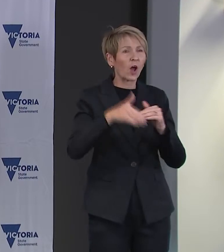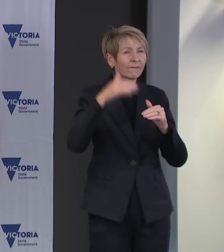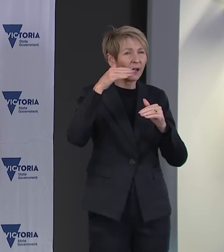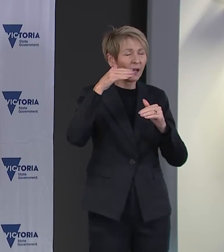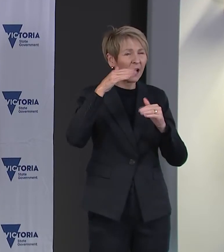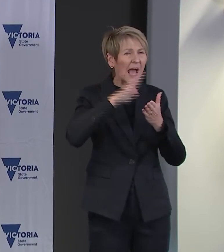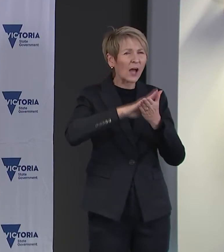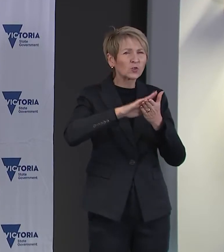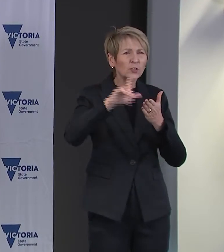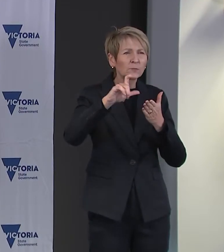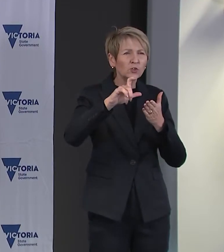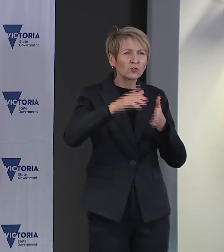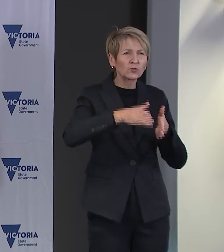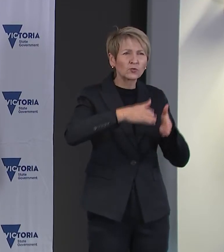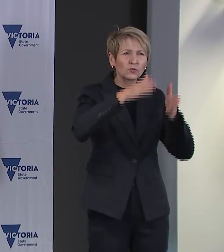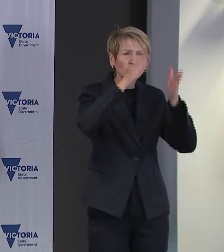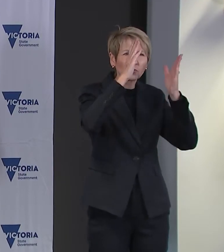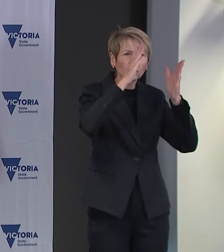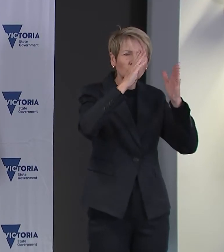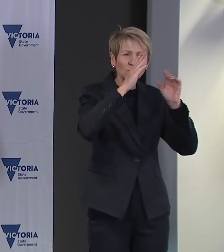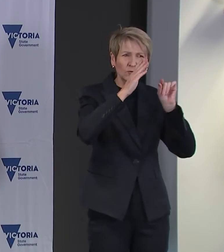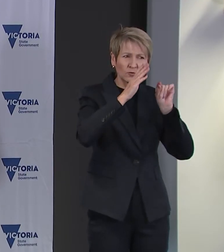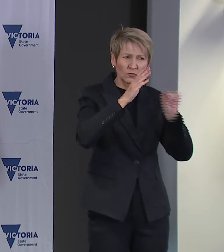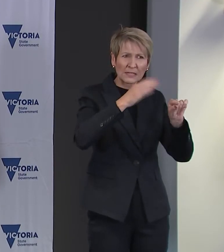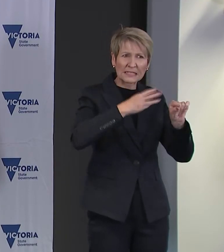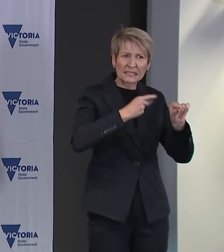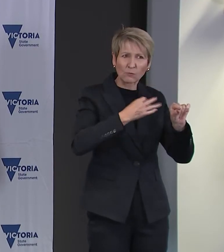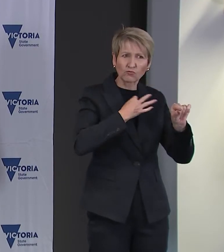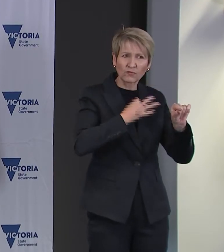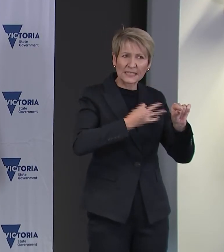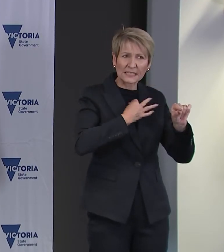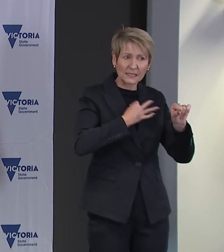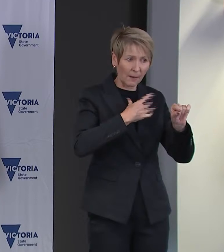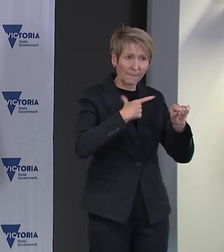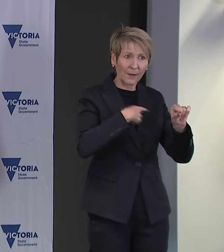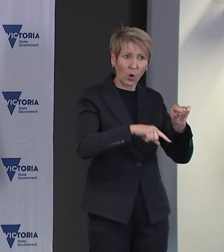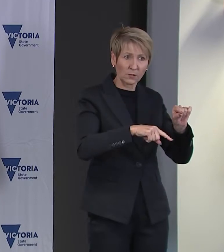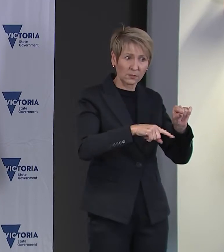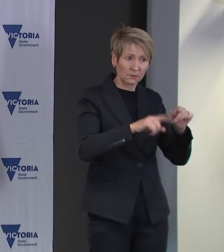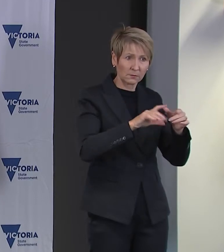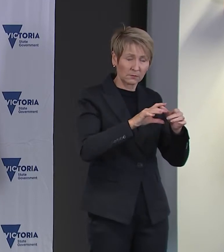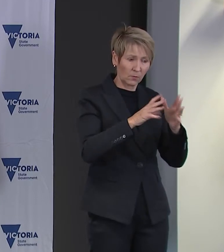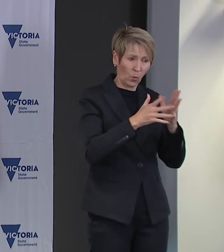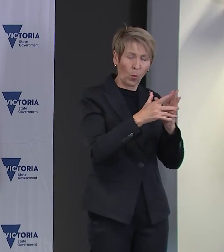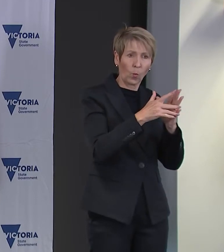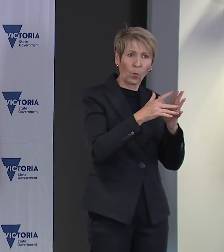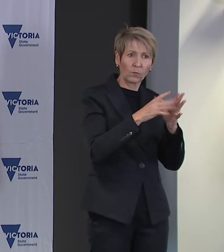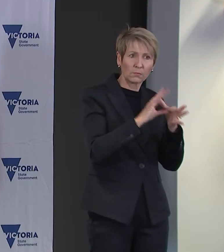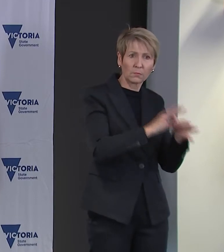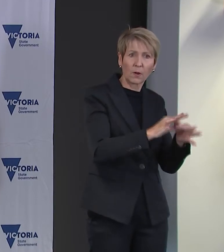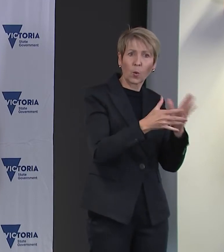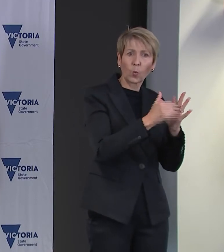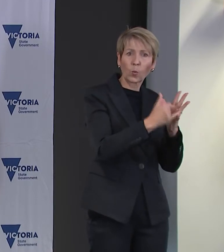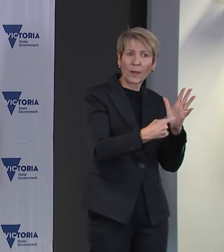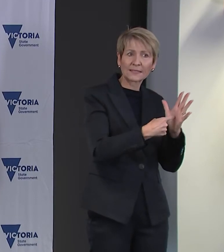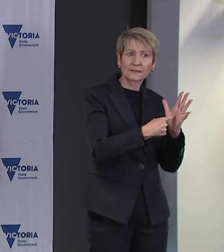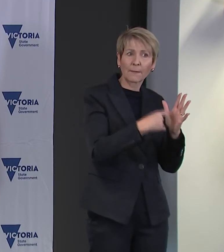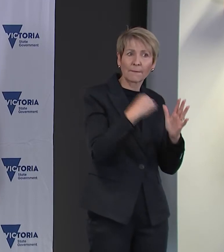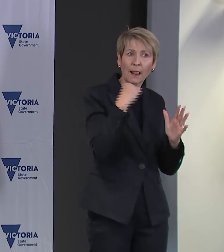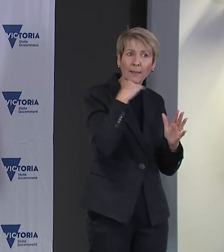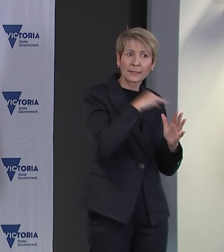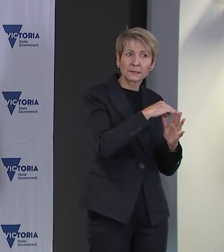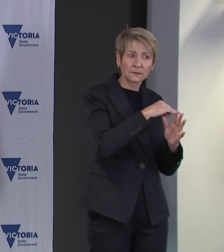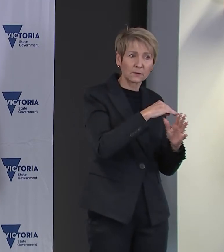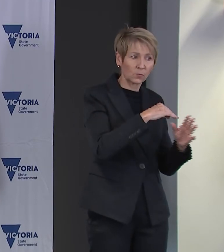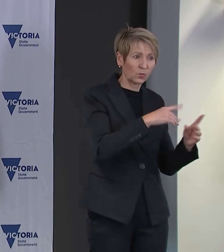to we call it the West Melbourne cluster, Yep. And that's the Delta variant. That's right, so fewer than 5, I said. Sorry? Less than 5, Less than